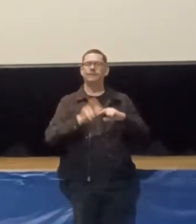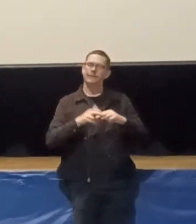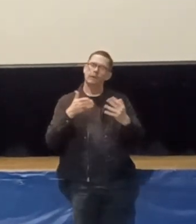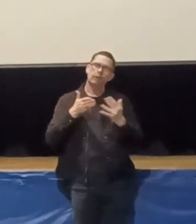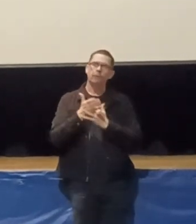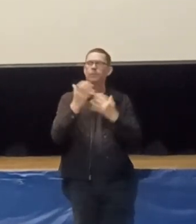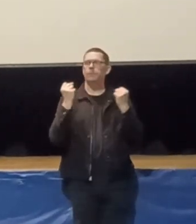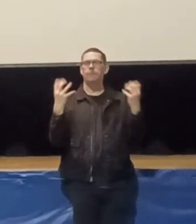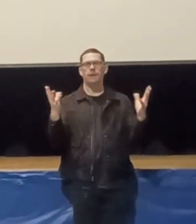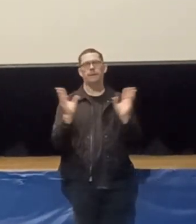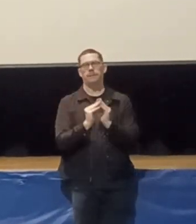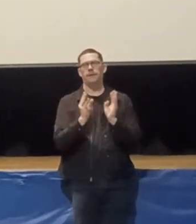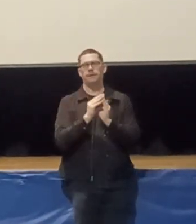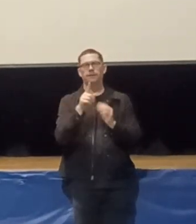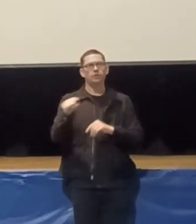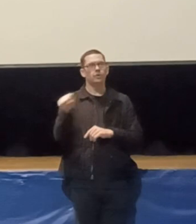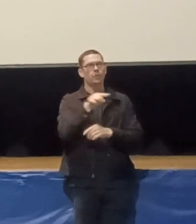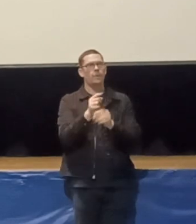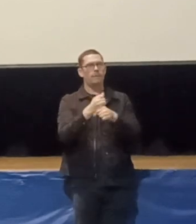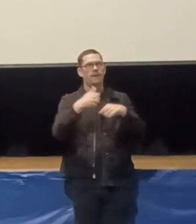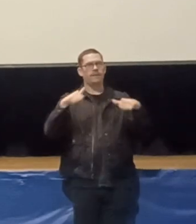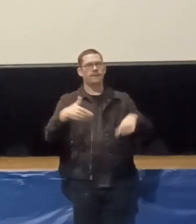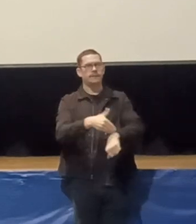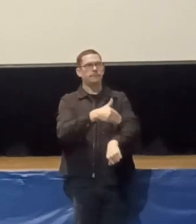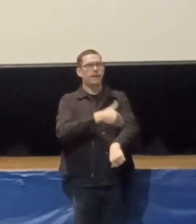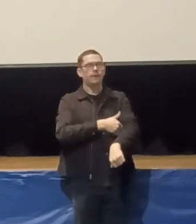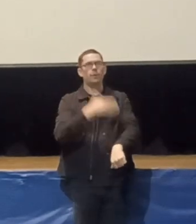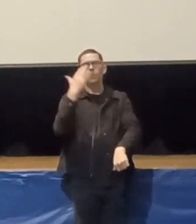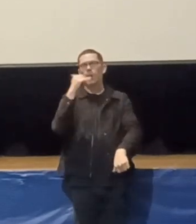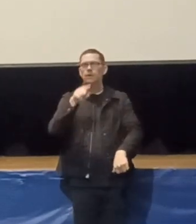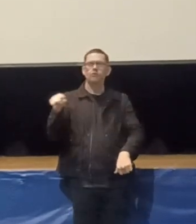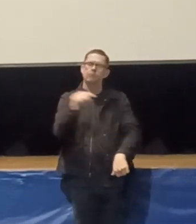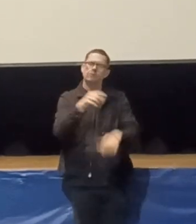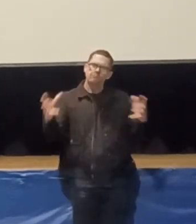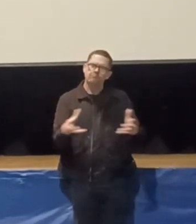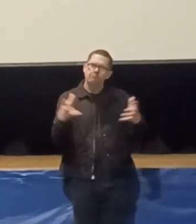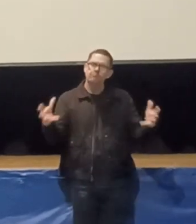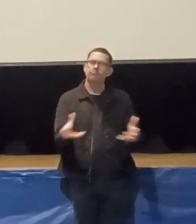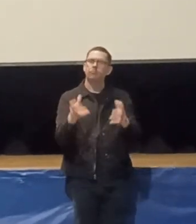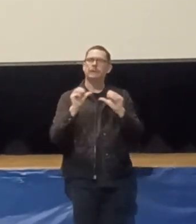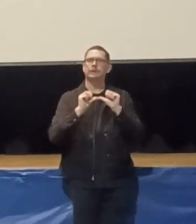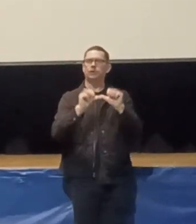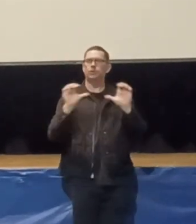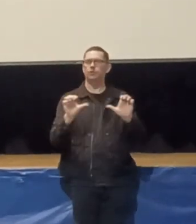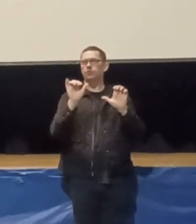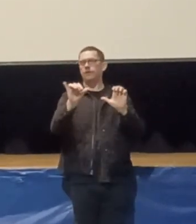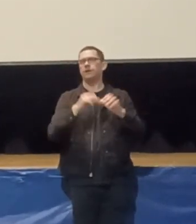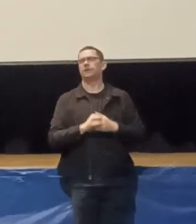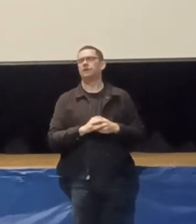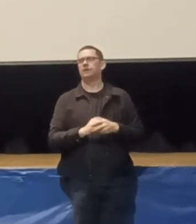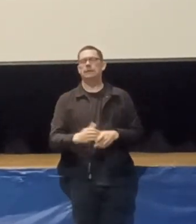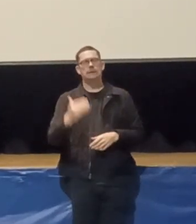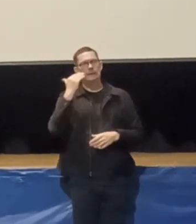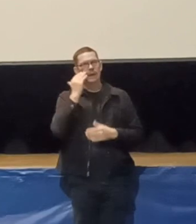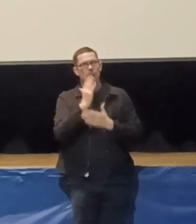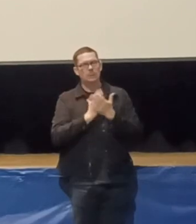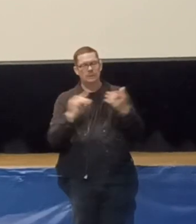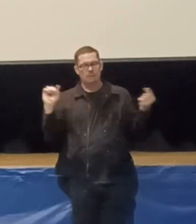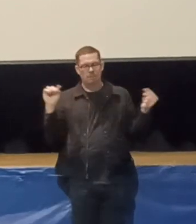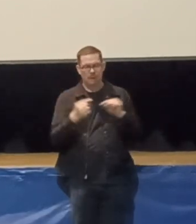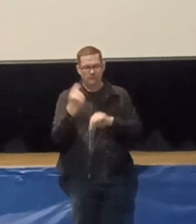You made this better too. This is a much better idea because you guys pushed us. And so continue to do that. I know it's some painful days that I have to sit through